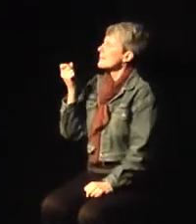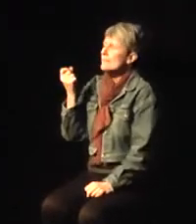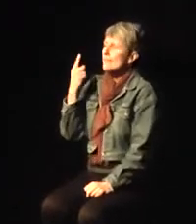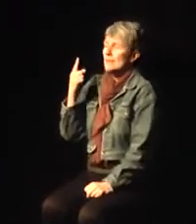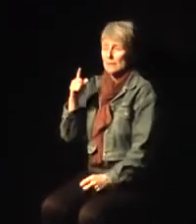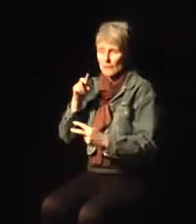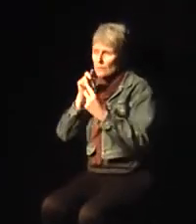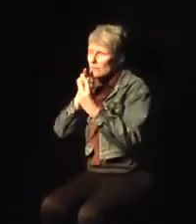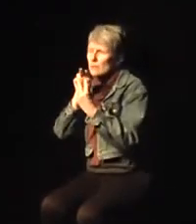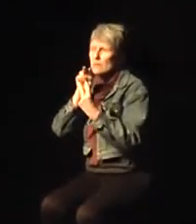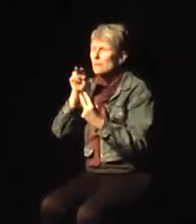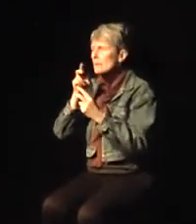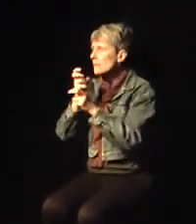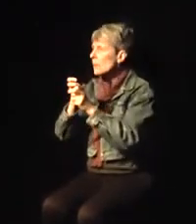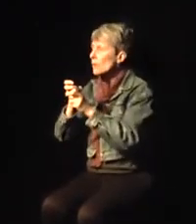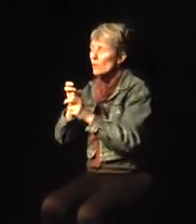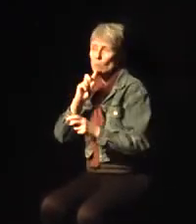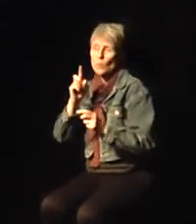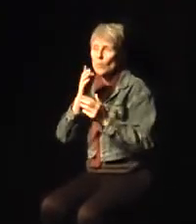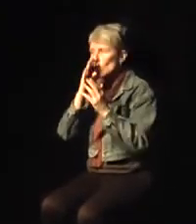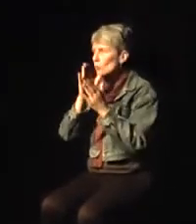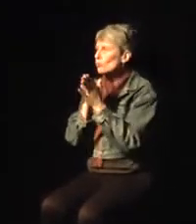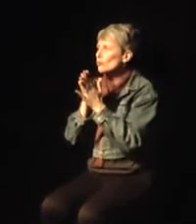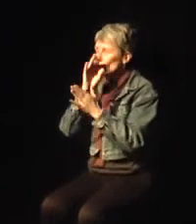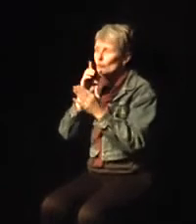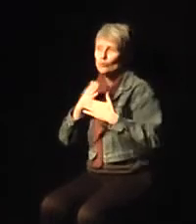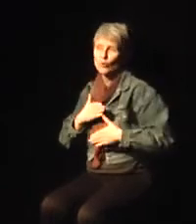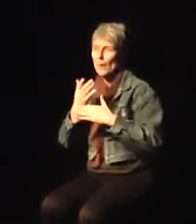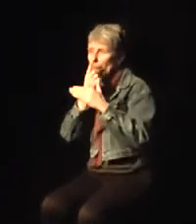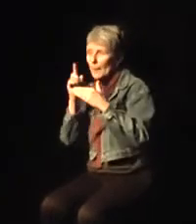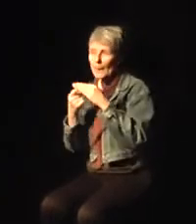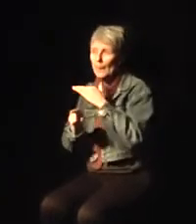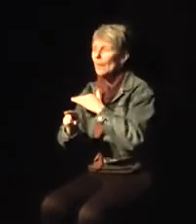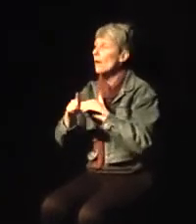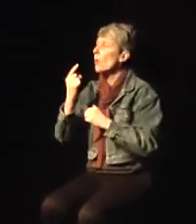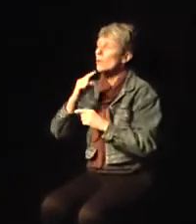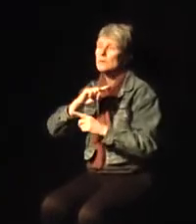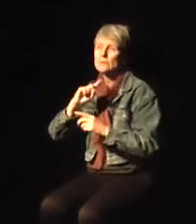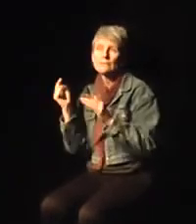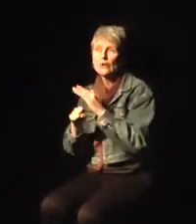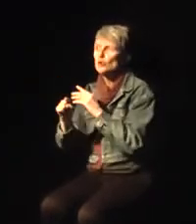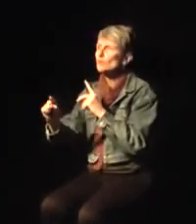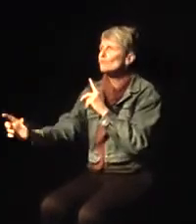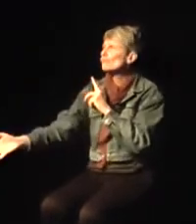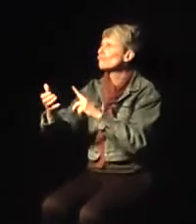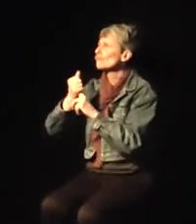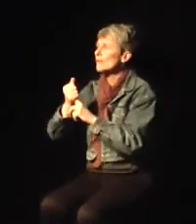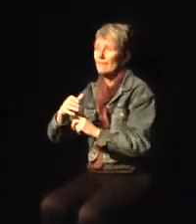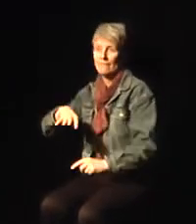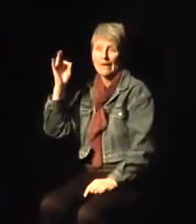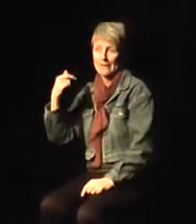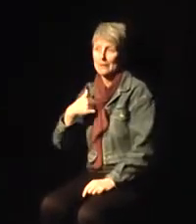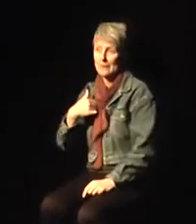never thought that was a problem. I'm an adventurer. Adventure finds me, it invites me. And so, like I